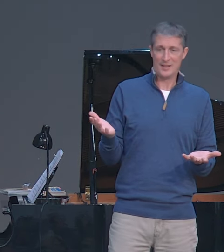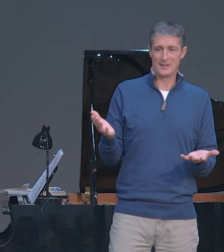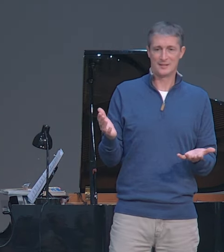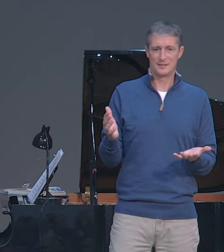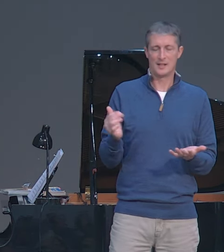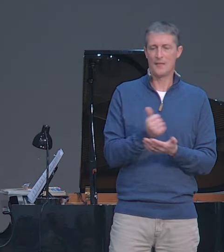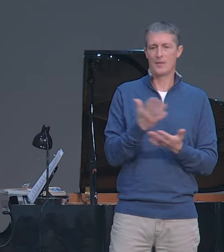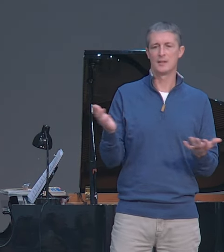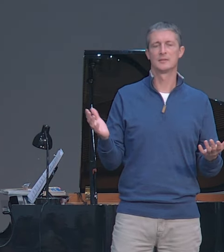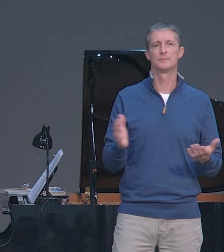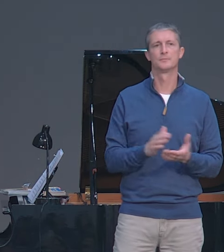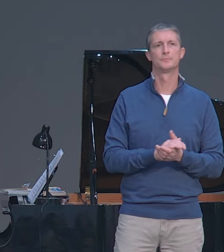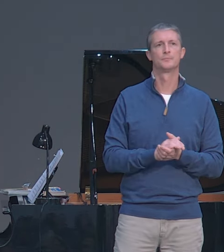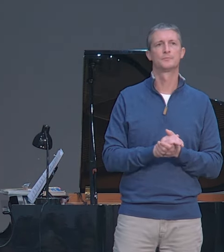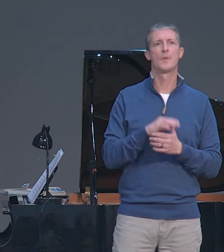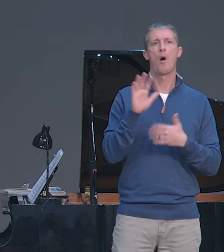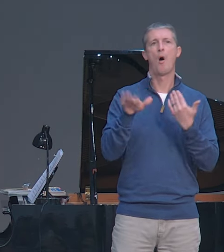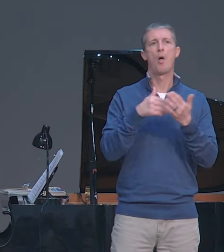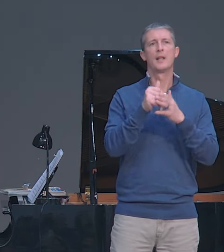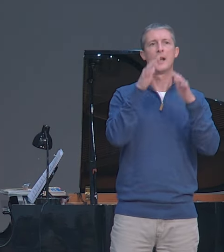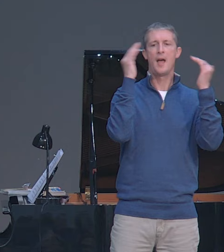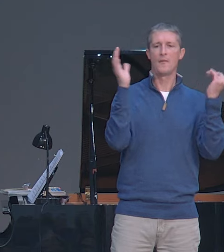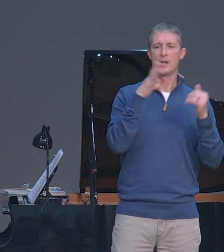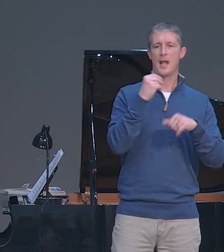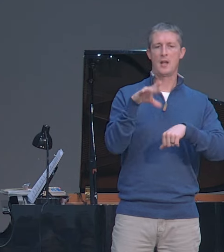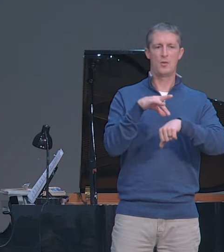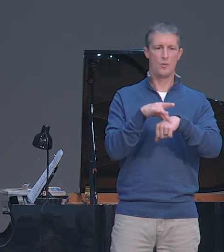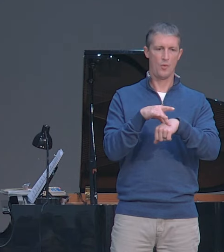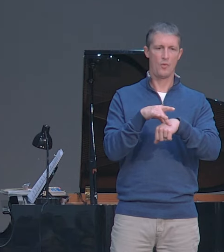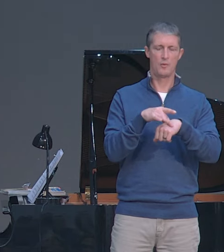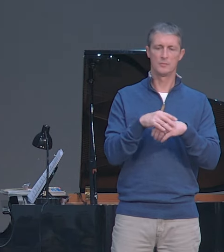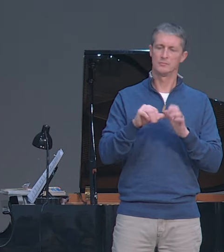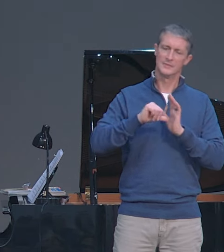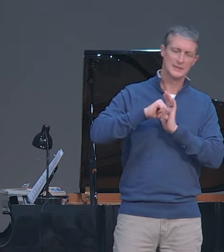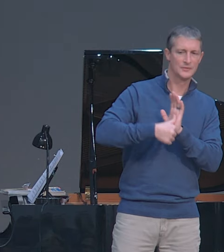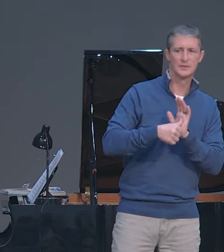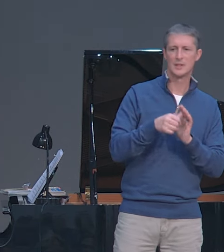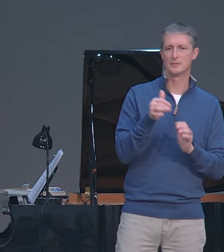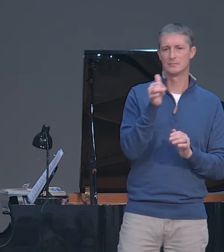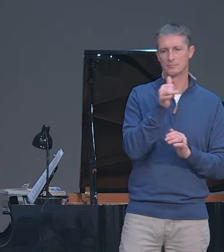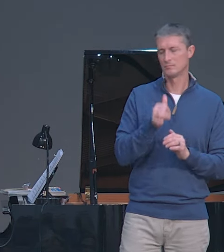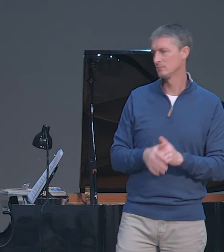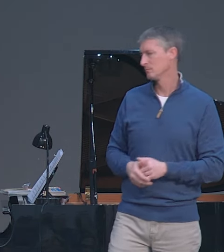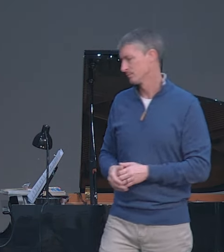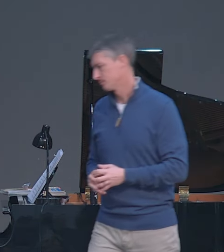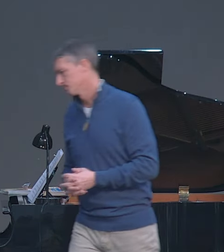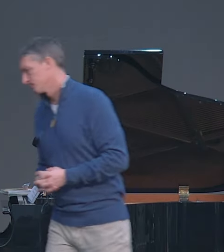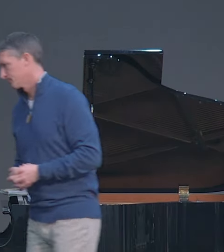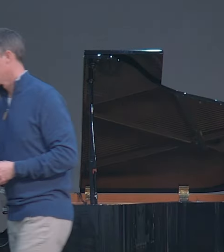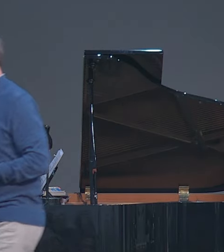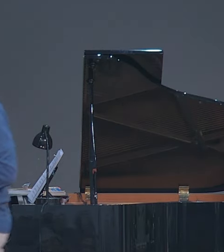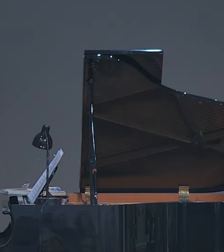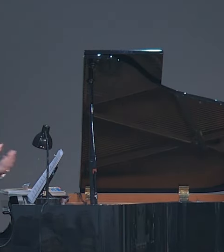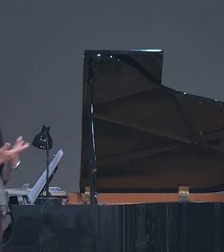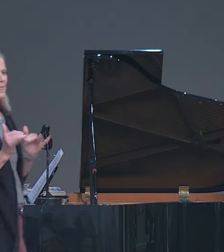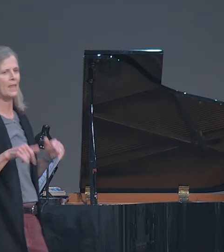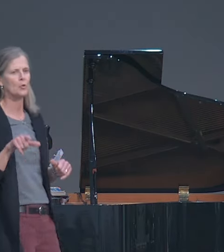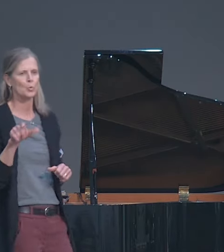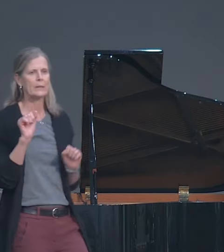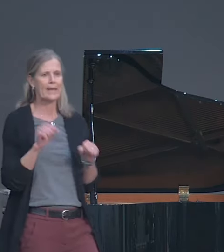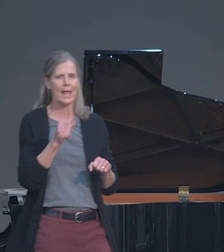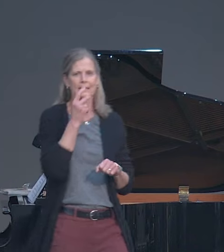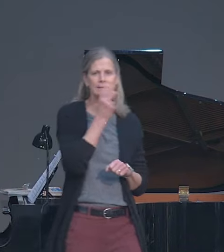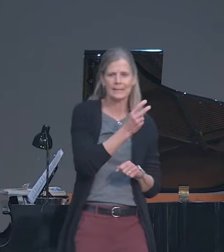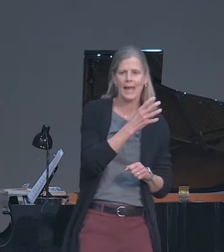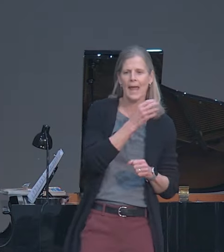and earth. And so he drills down, and he includes things in heaven and earth that you can see as well as things that